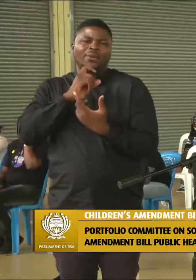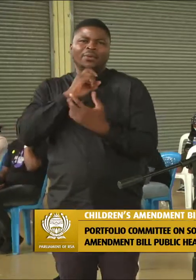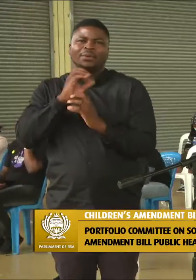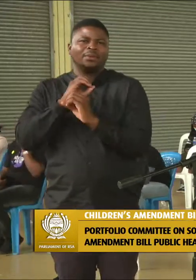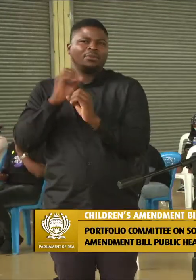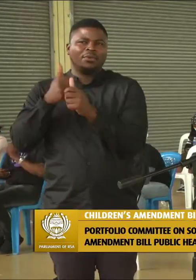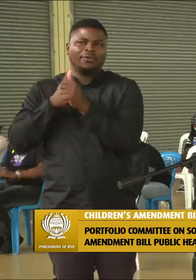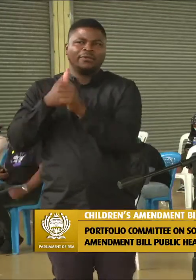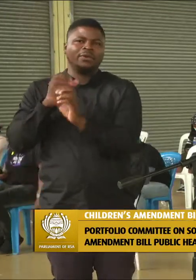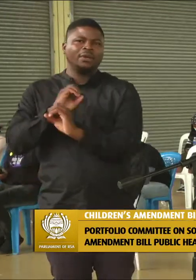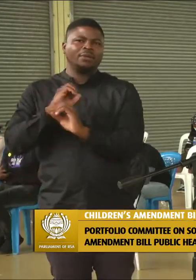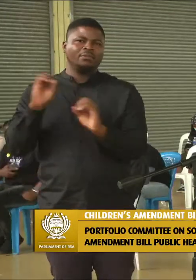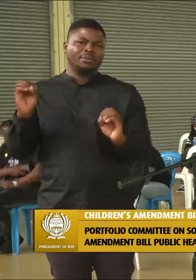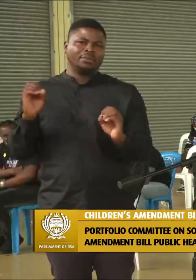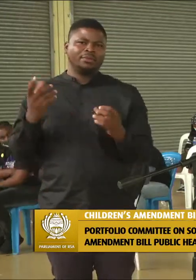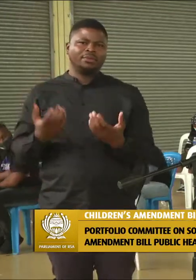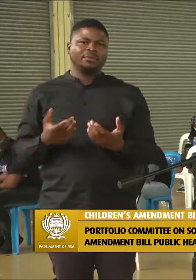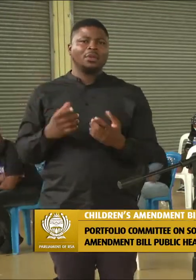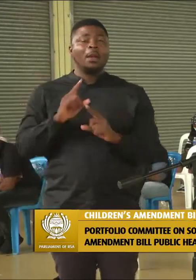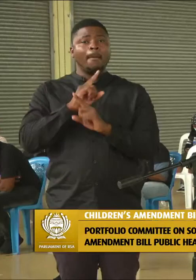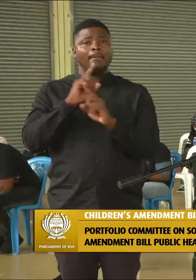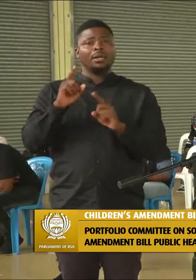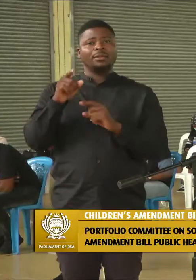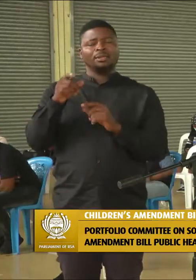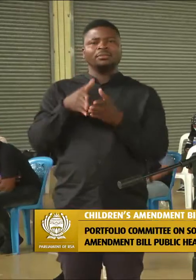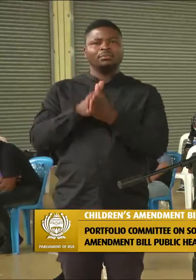Mhlambe kofuneka mangabe sekulungiswa lo mthetho